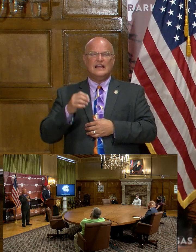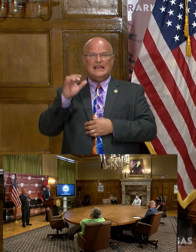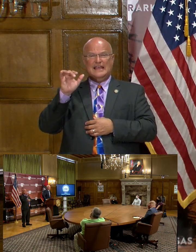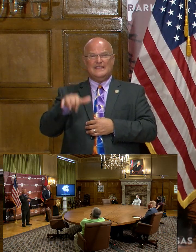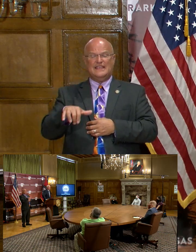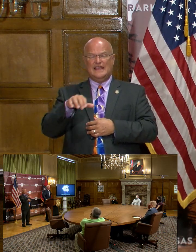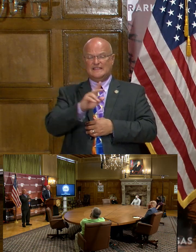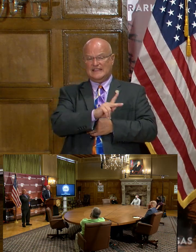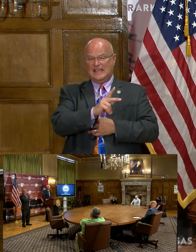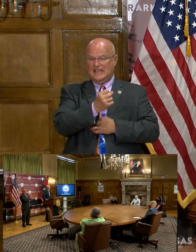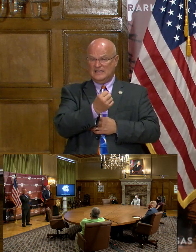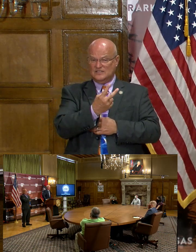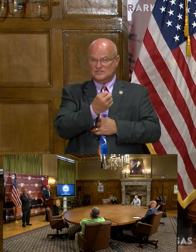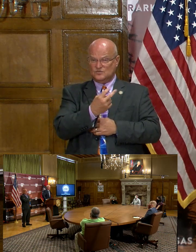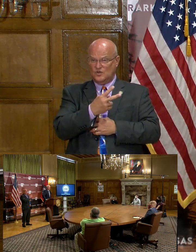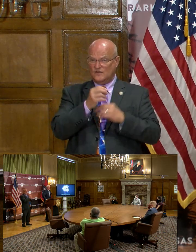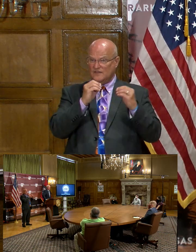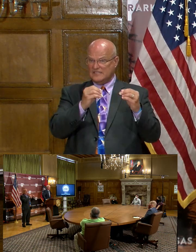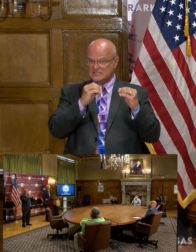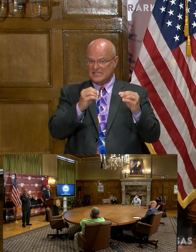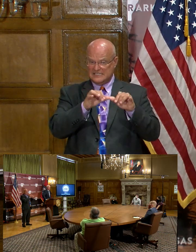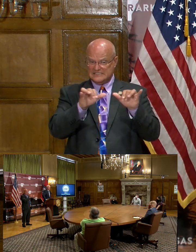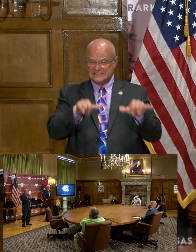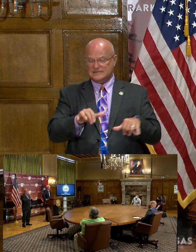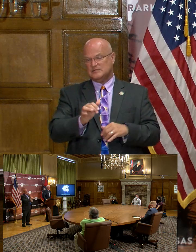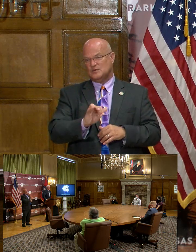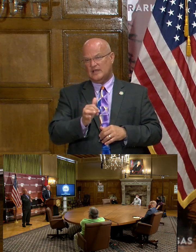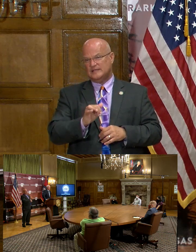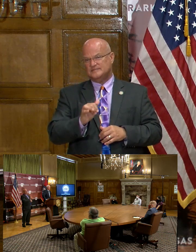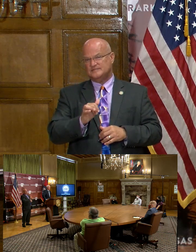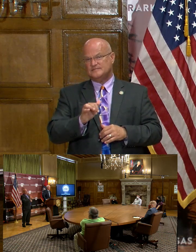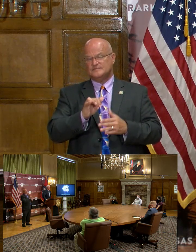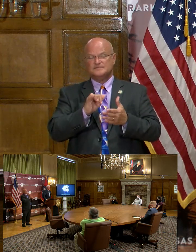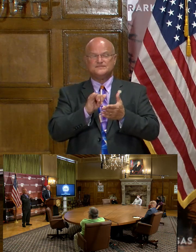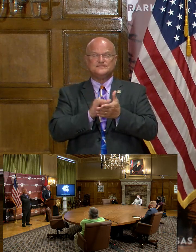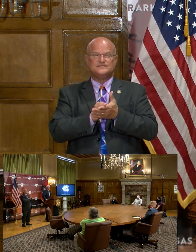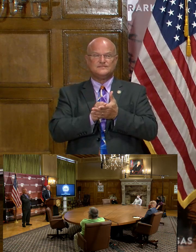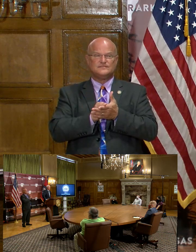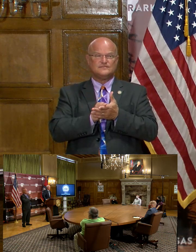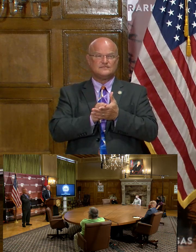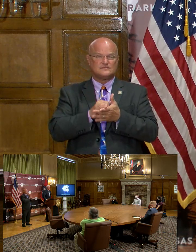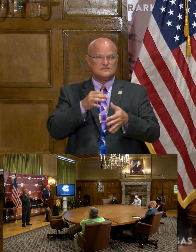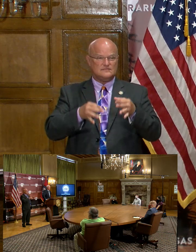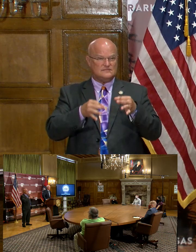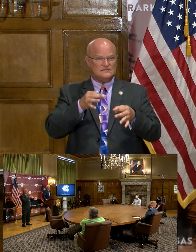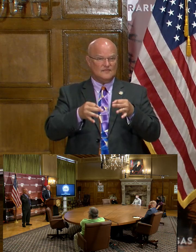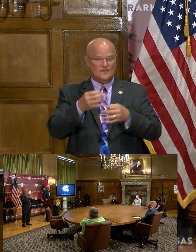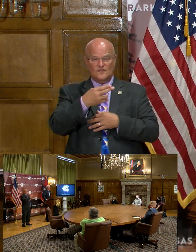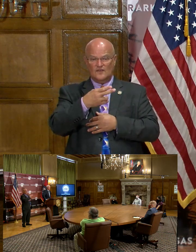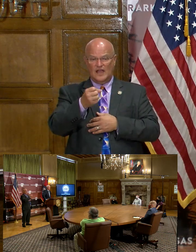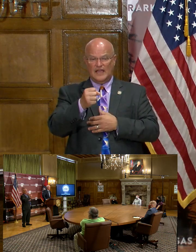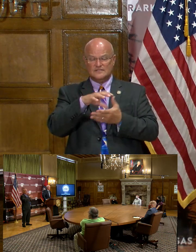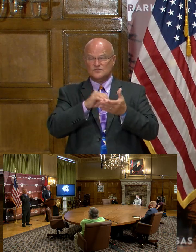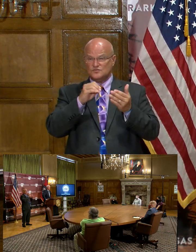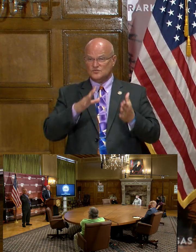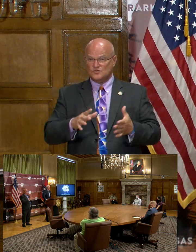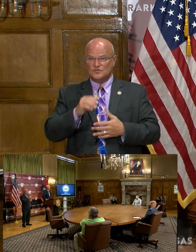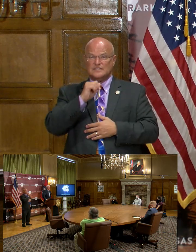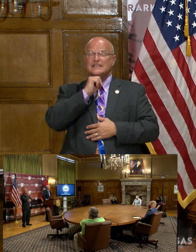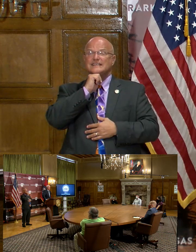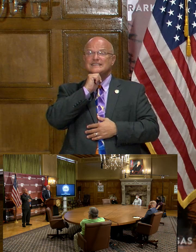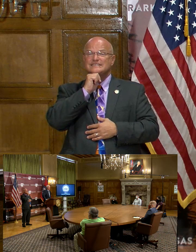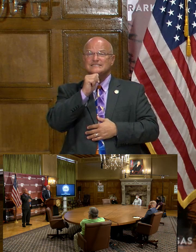that's the K through 12 education scenario as well, that you know, if a high school student is